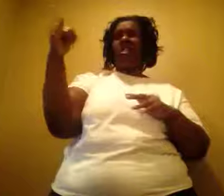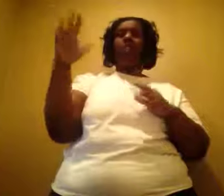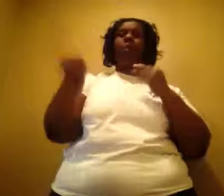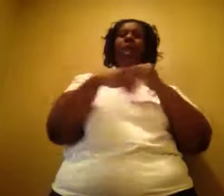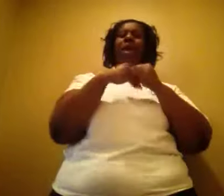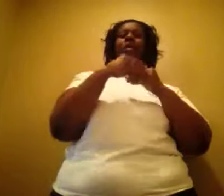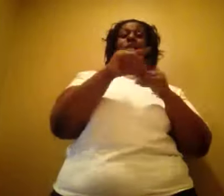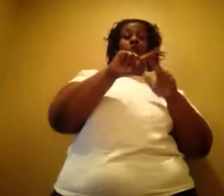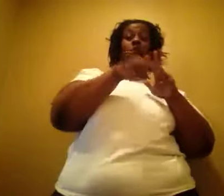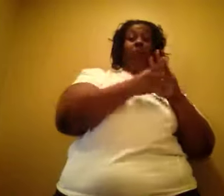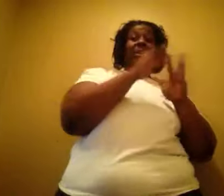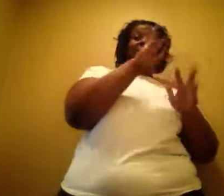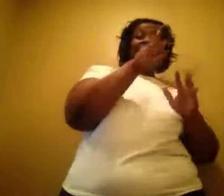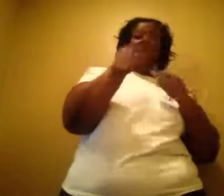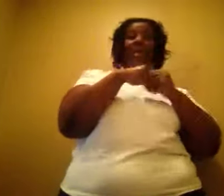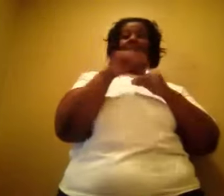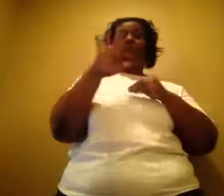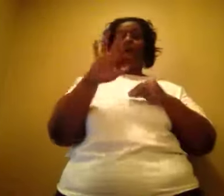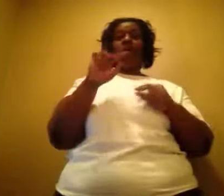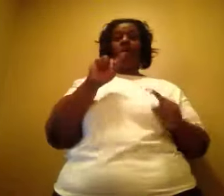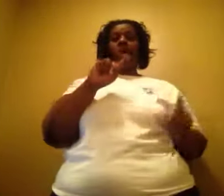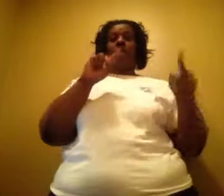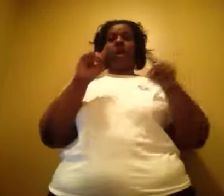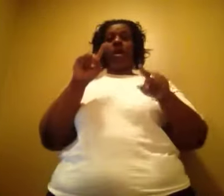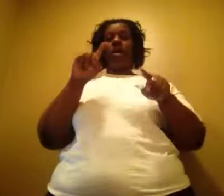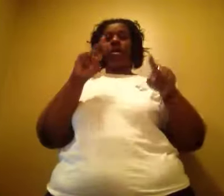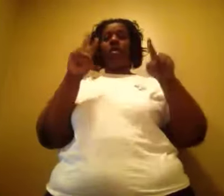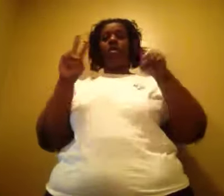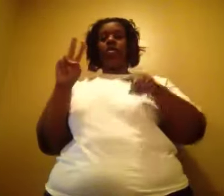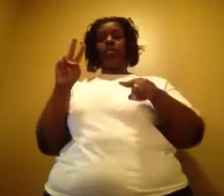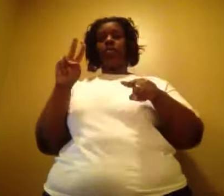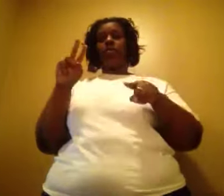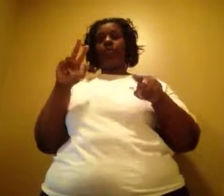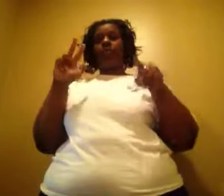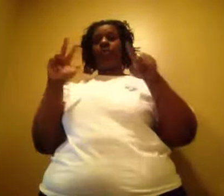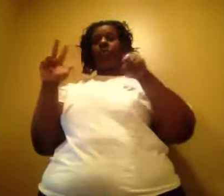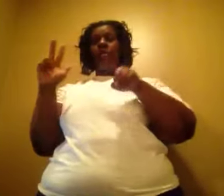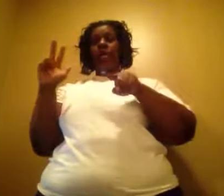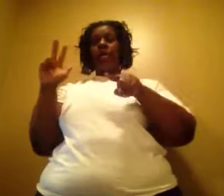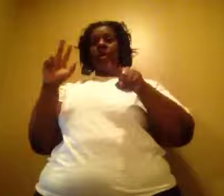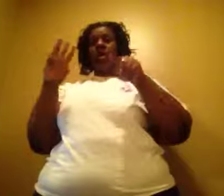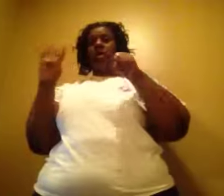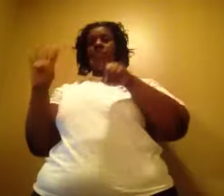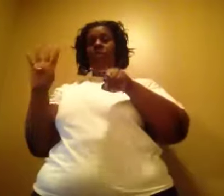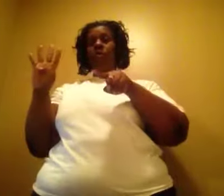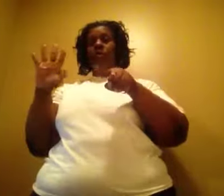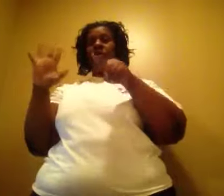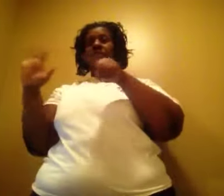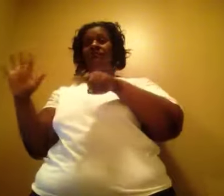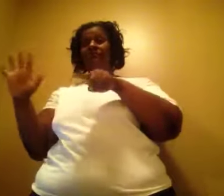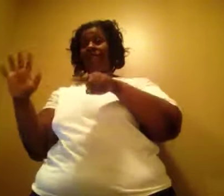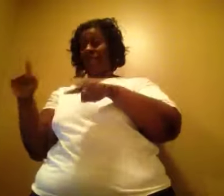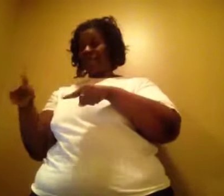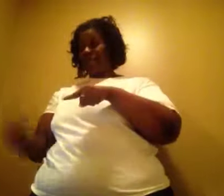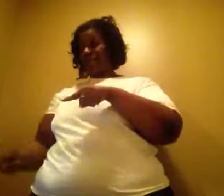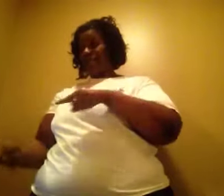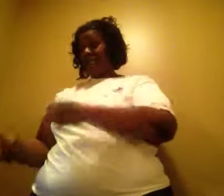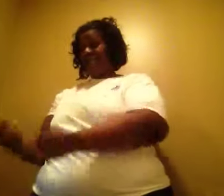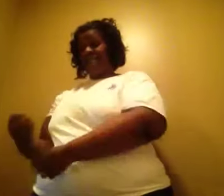it. 1, 2, 3, 4, 5. Oh, we get to the same place.